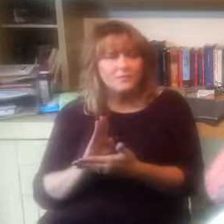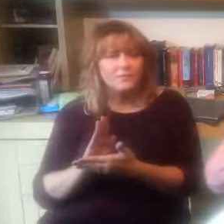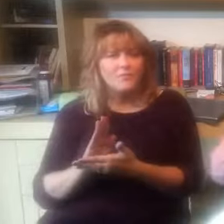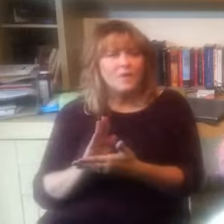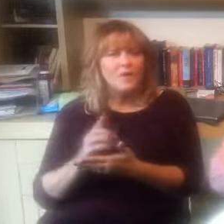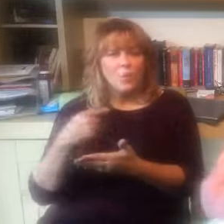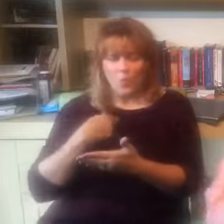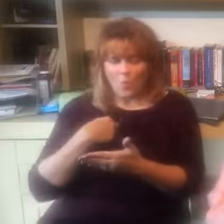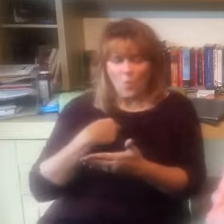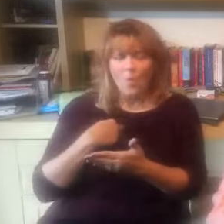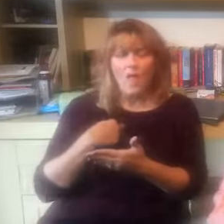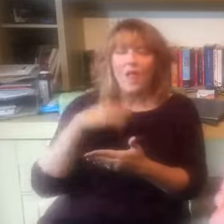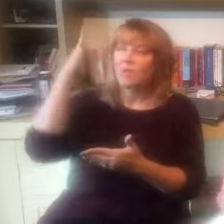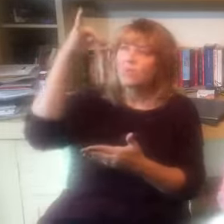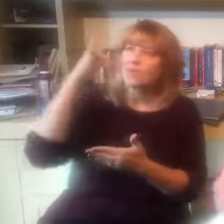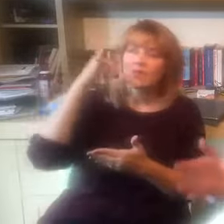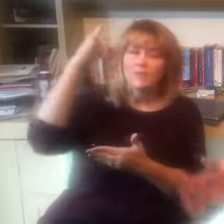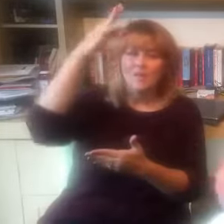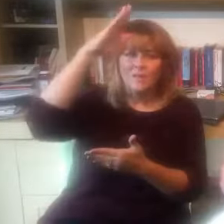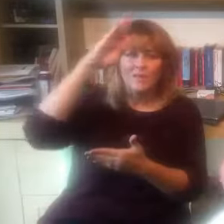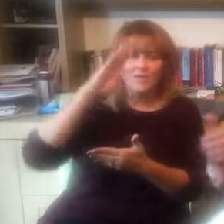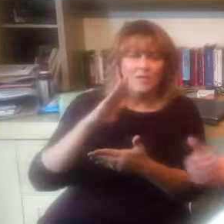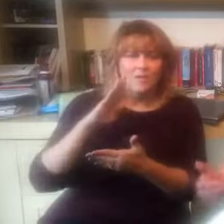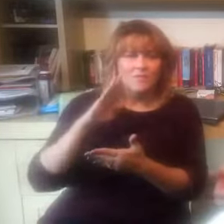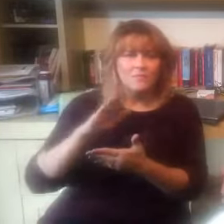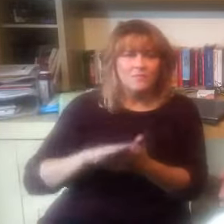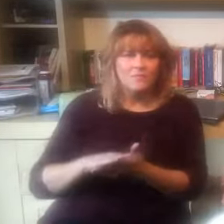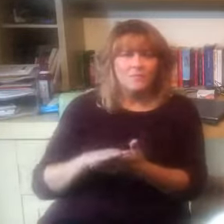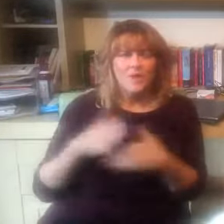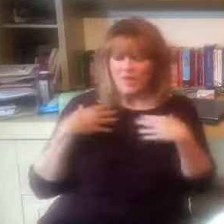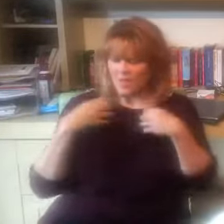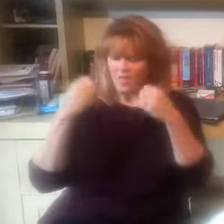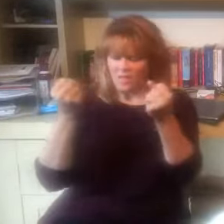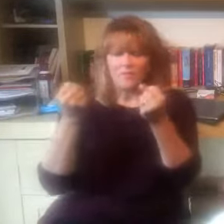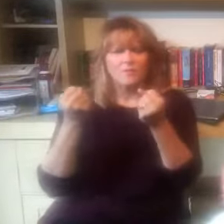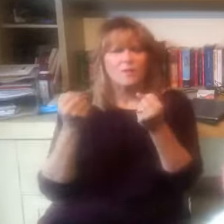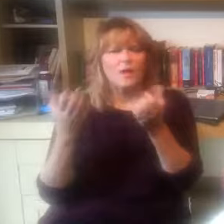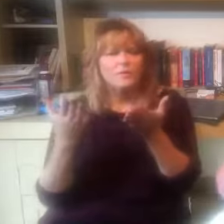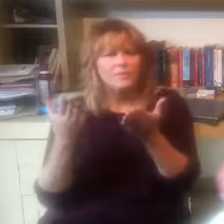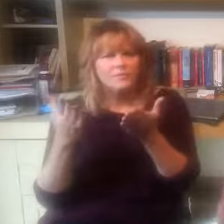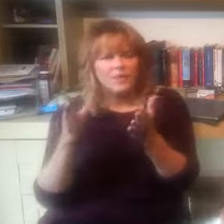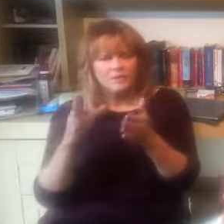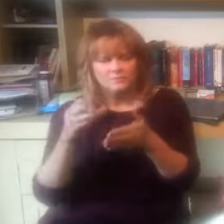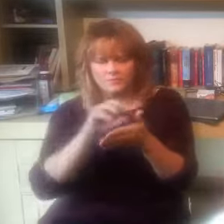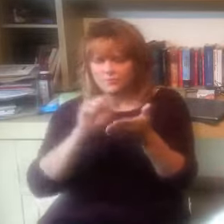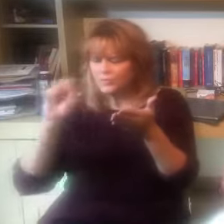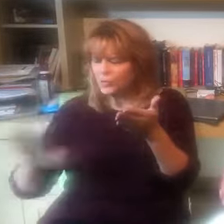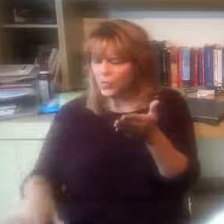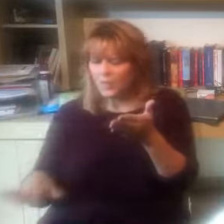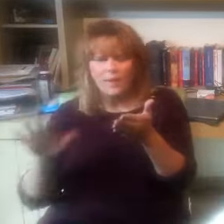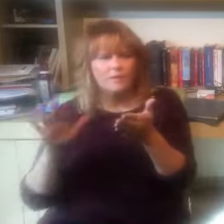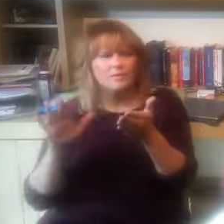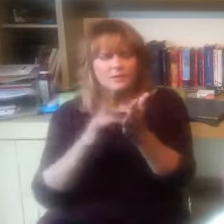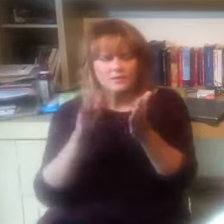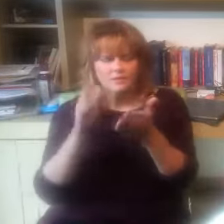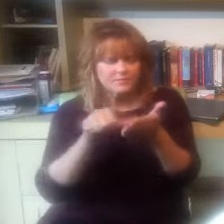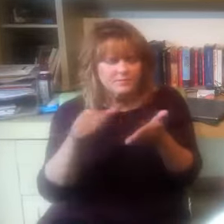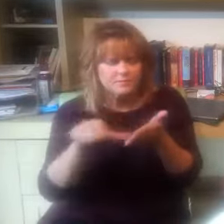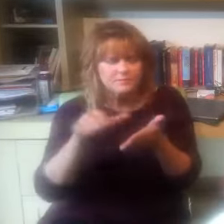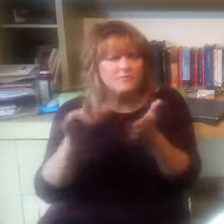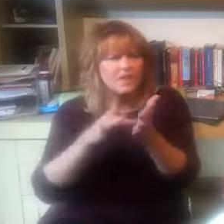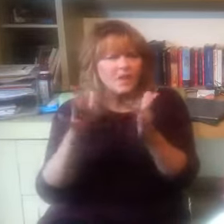What I do, you can do also. Either that or just take it out of the Bible. Just tear that page out of the Bible or all the other